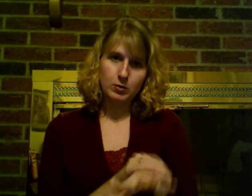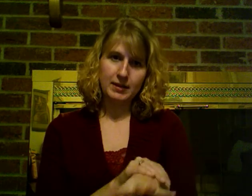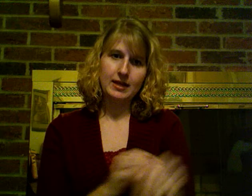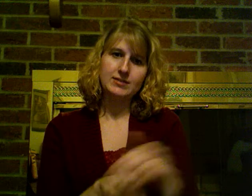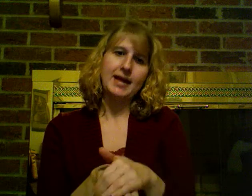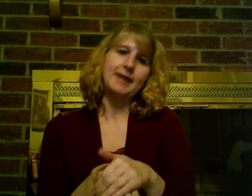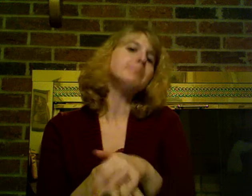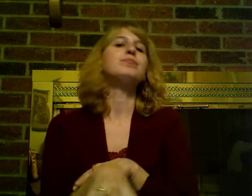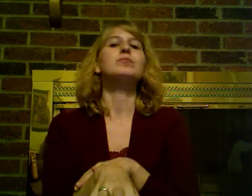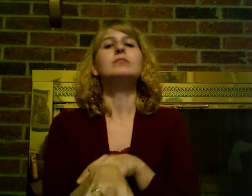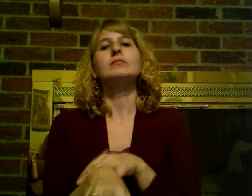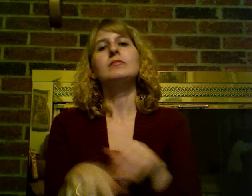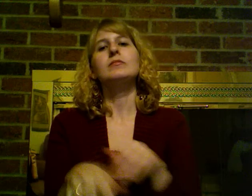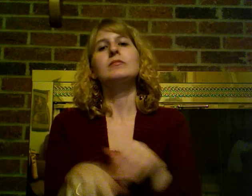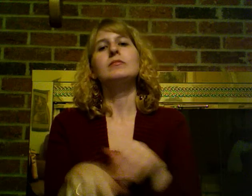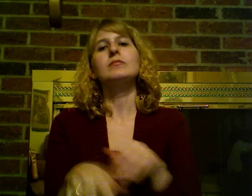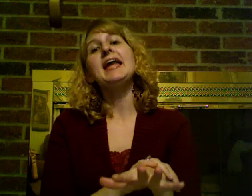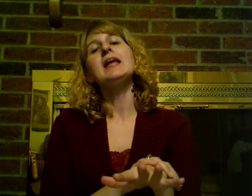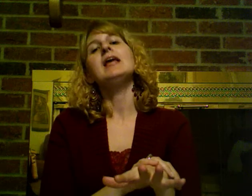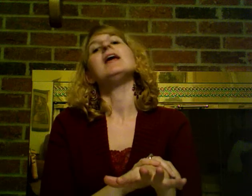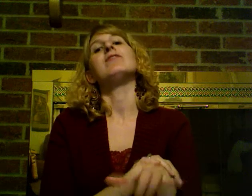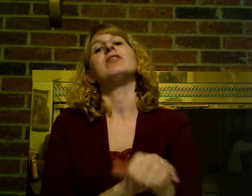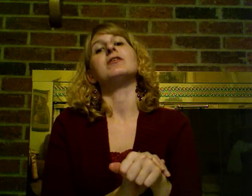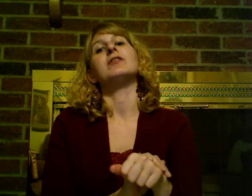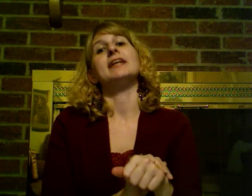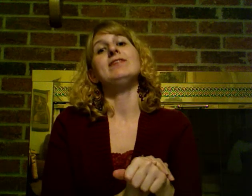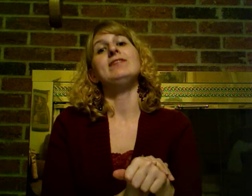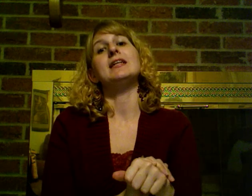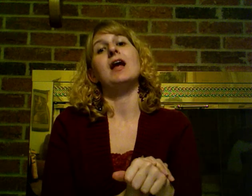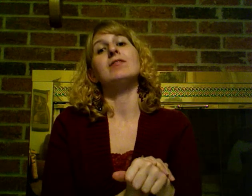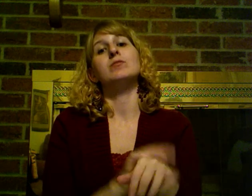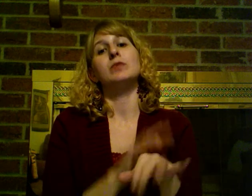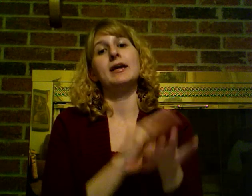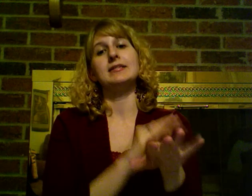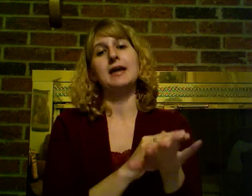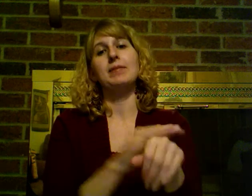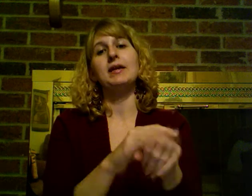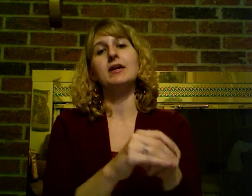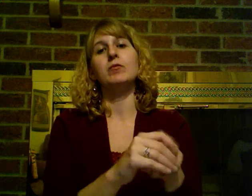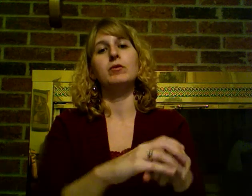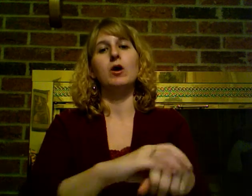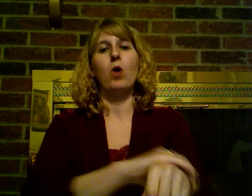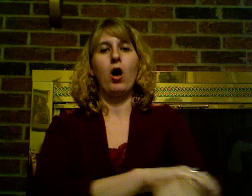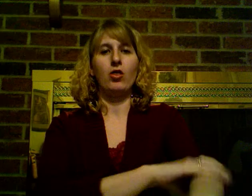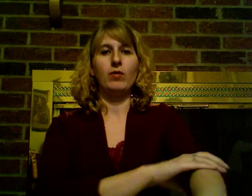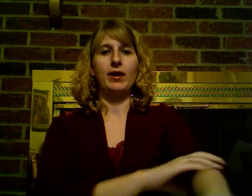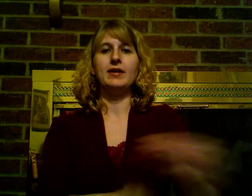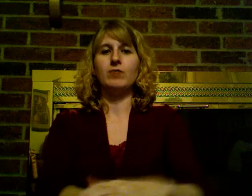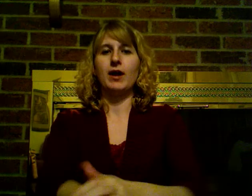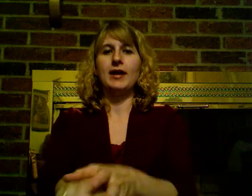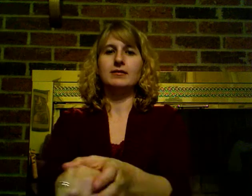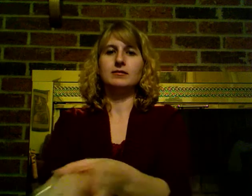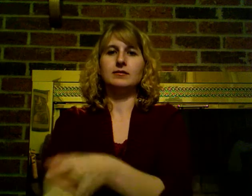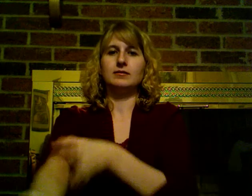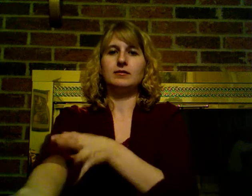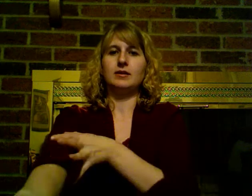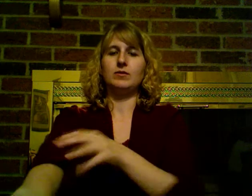my gloves on. And again, if they're evening gloves, we're not going to stop here. We would go all the way in, right? Because we got